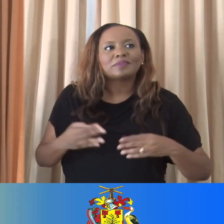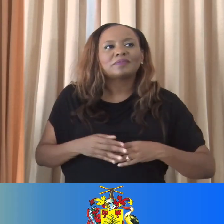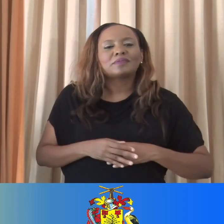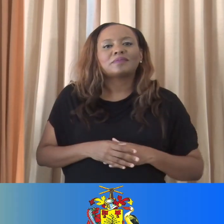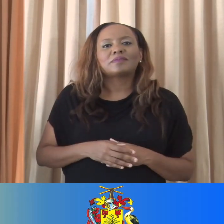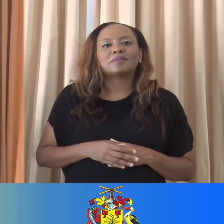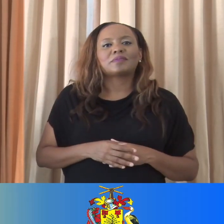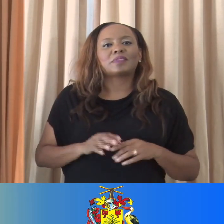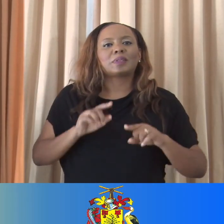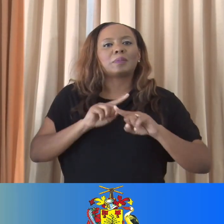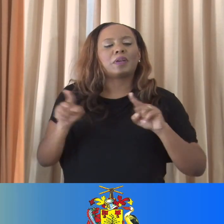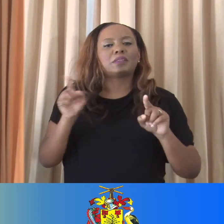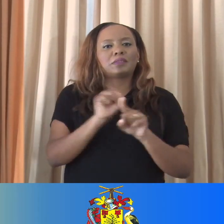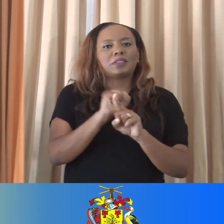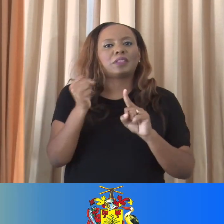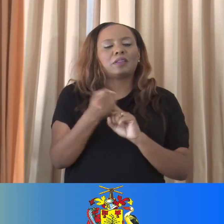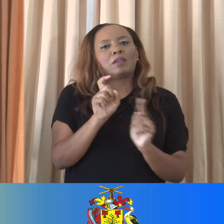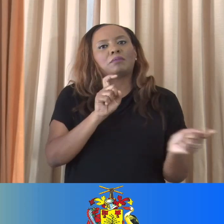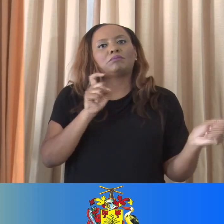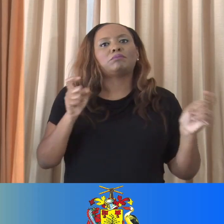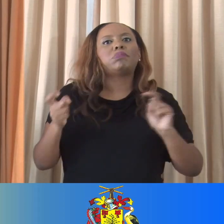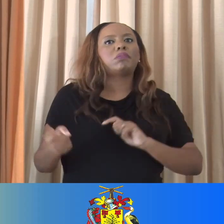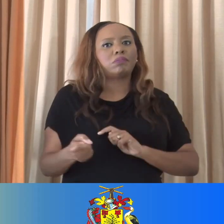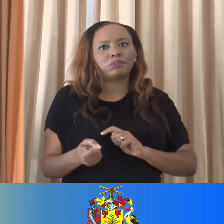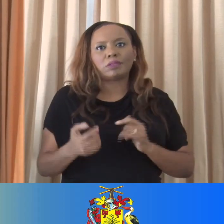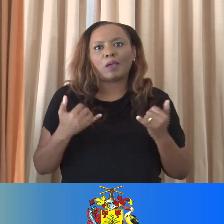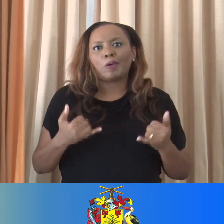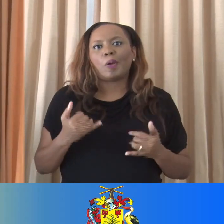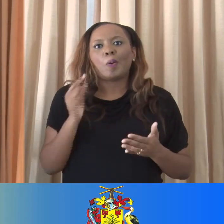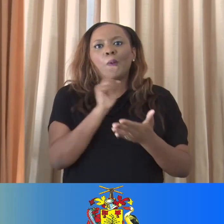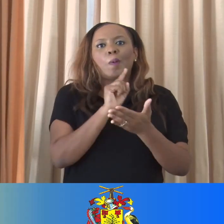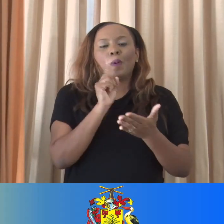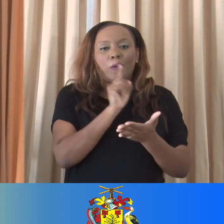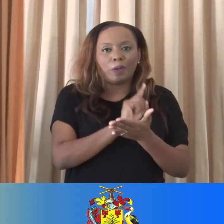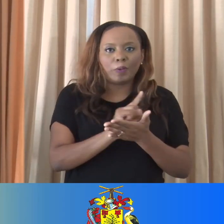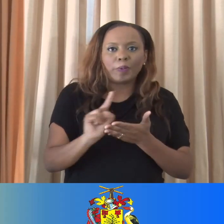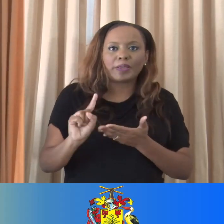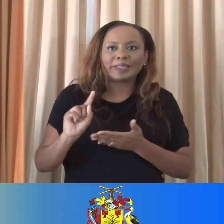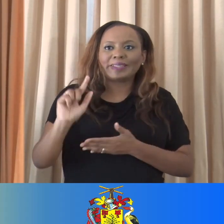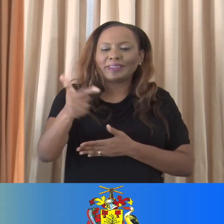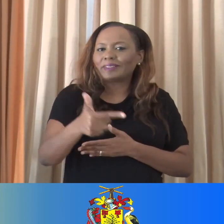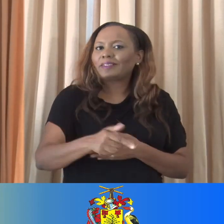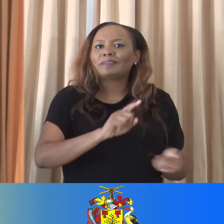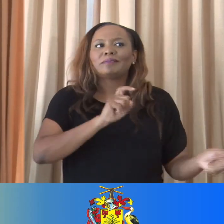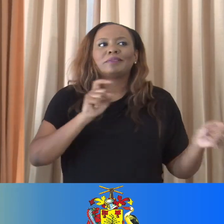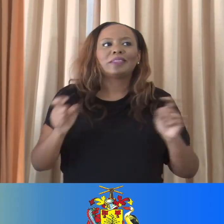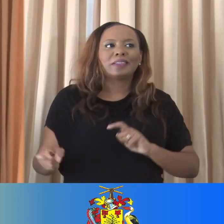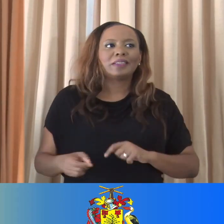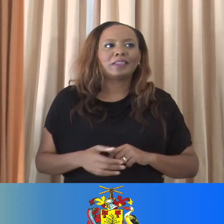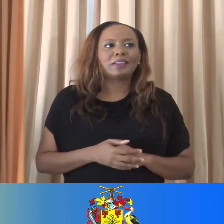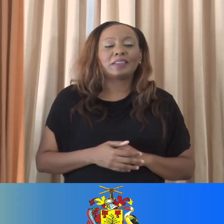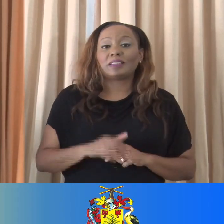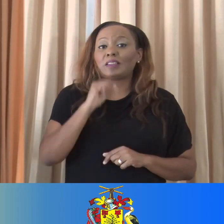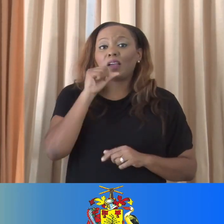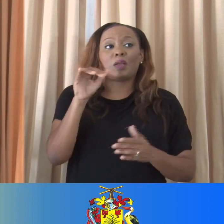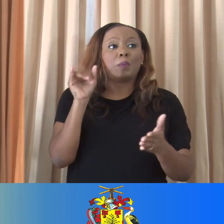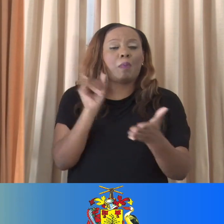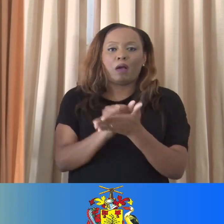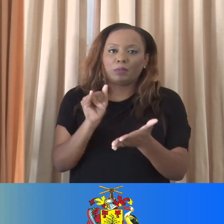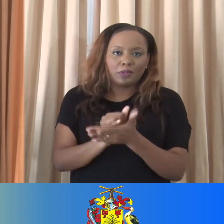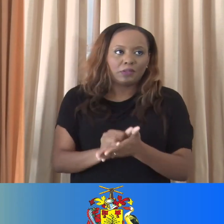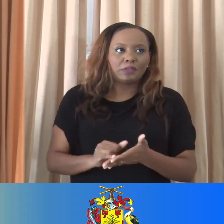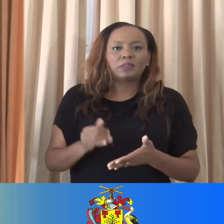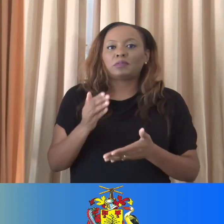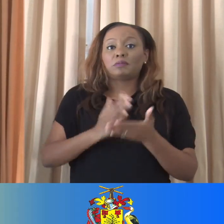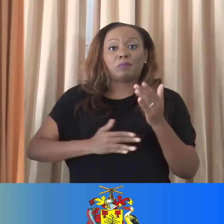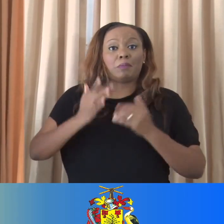the circumstances have changed a lot in less than a week. I don't want to say it is impossible to do a staycation, because there are hotels which